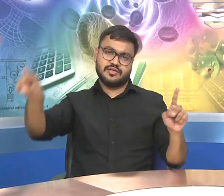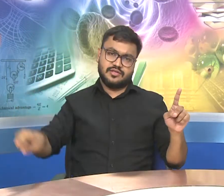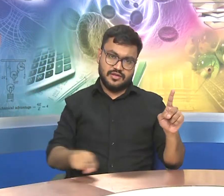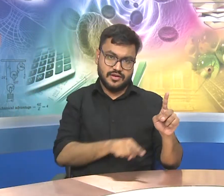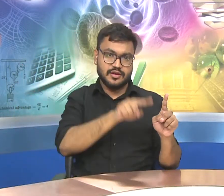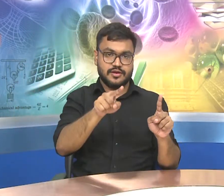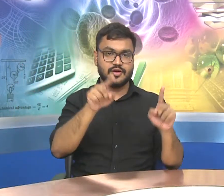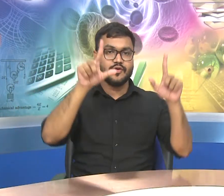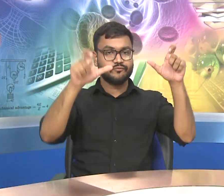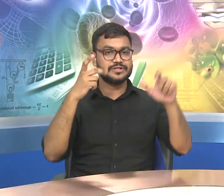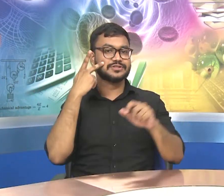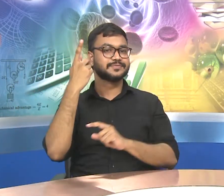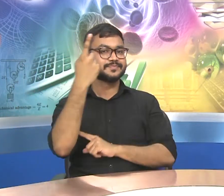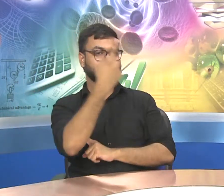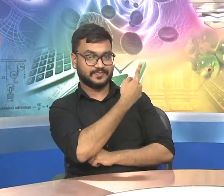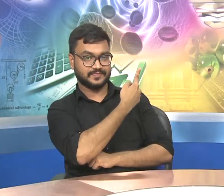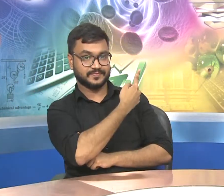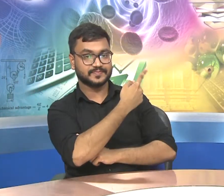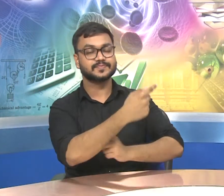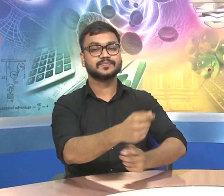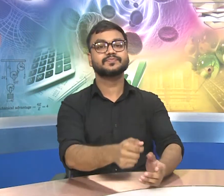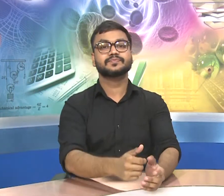eagle eats the snake.